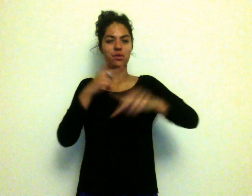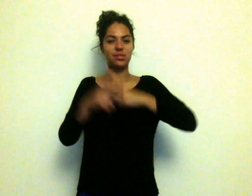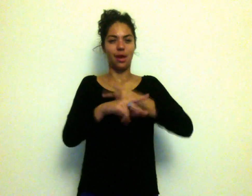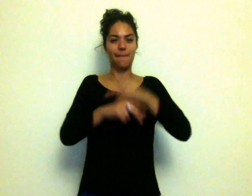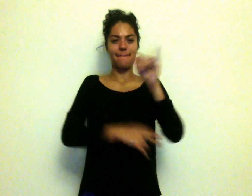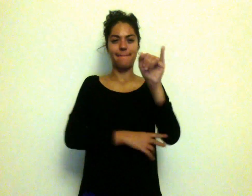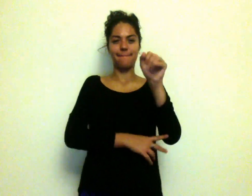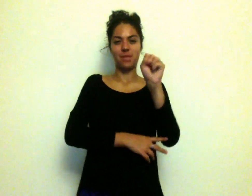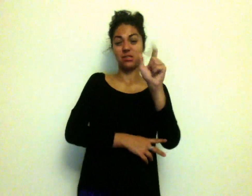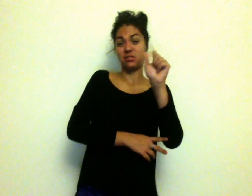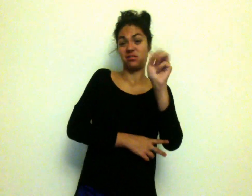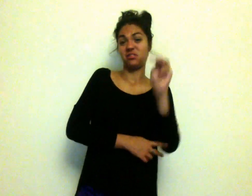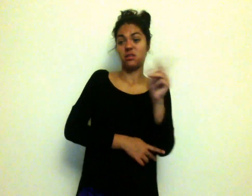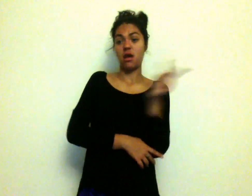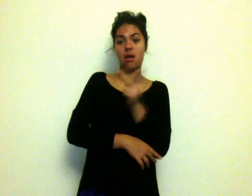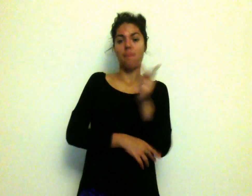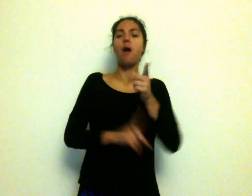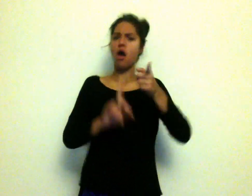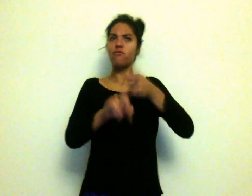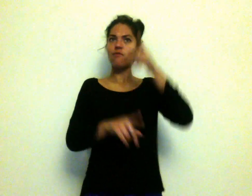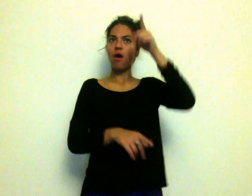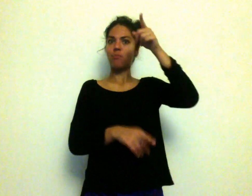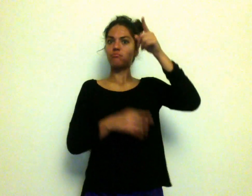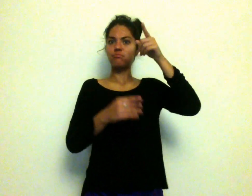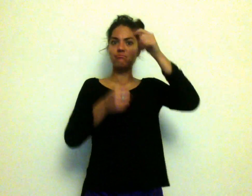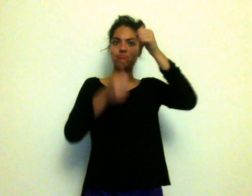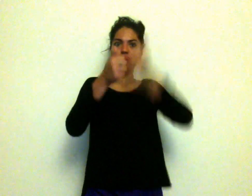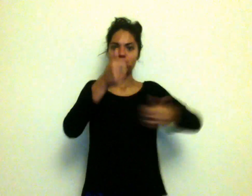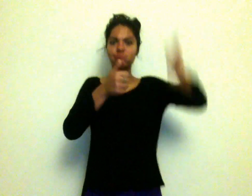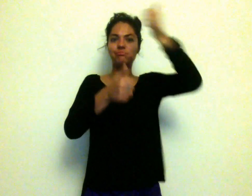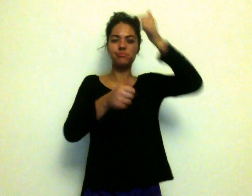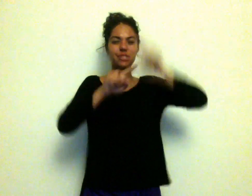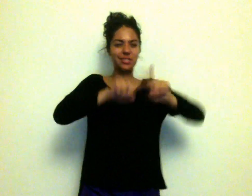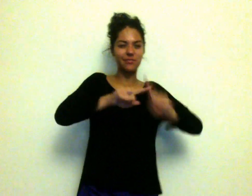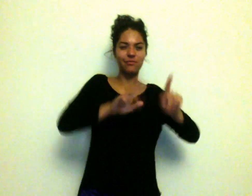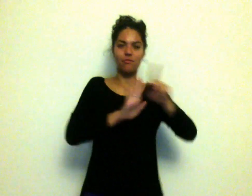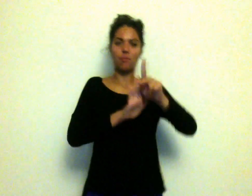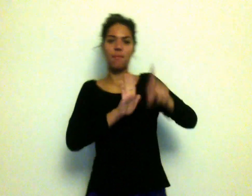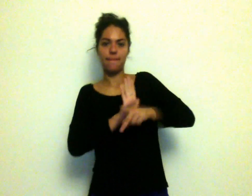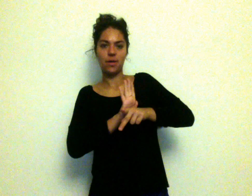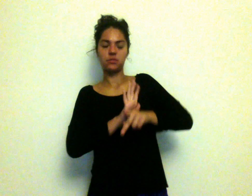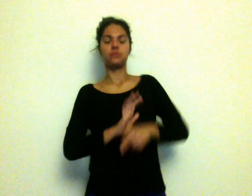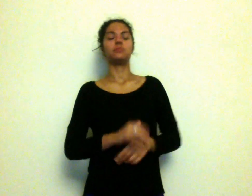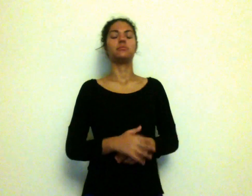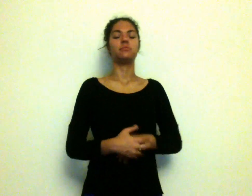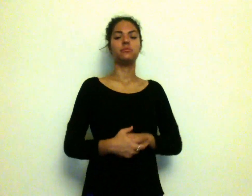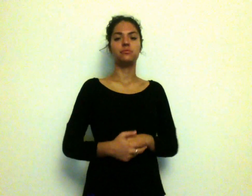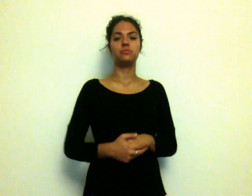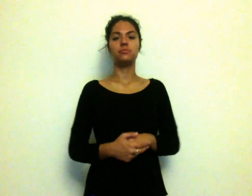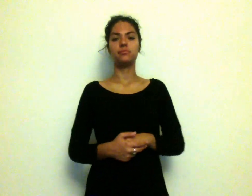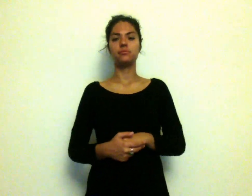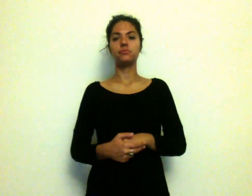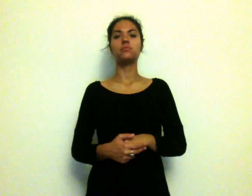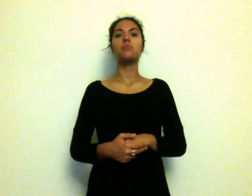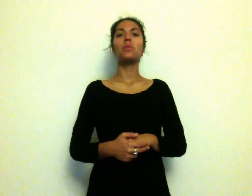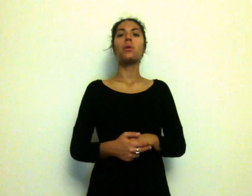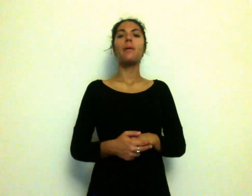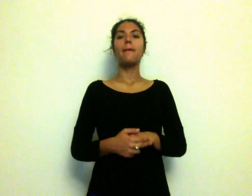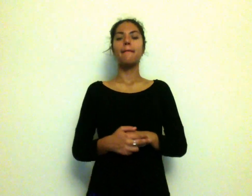to you is the masses are moving along a mainstream in this way, and their authority for what is right and what is wrong comes from a